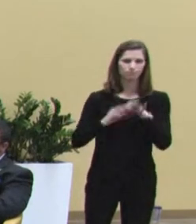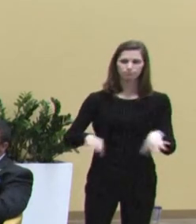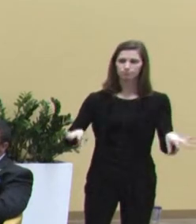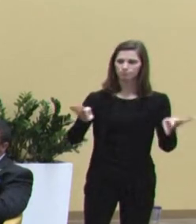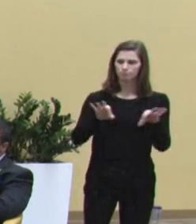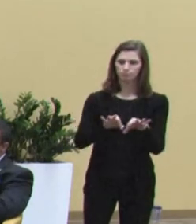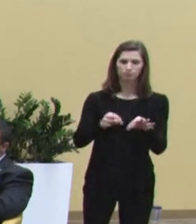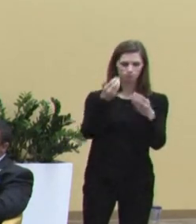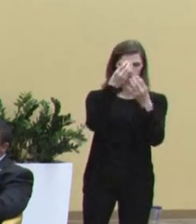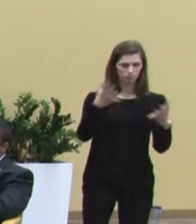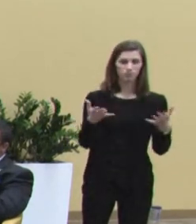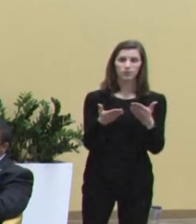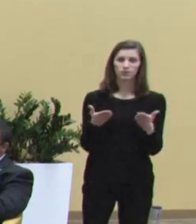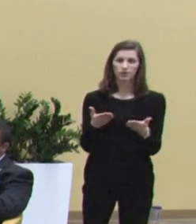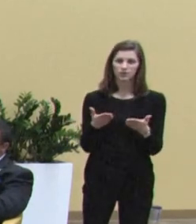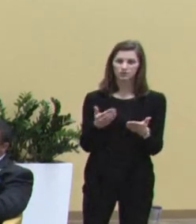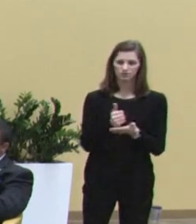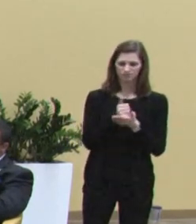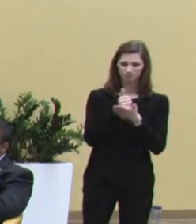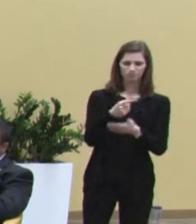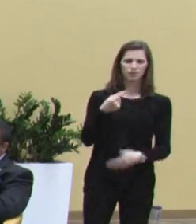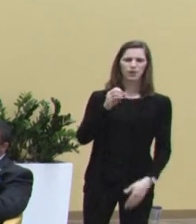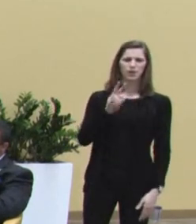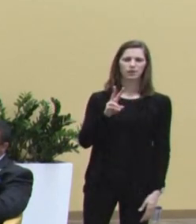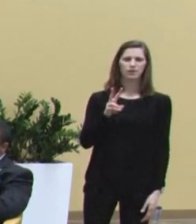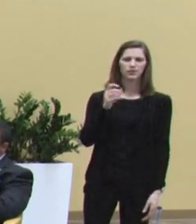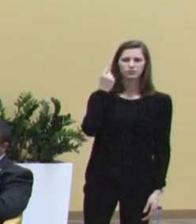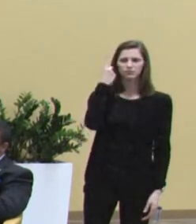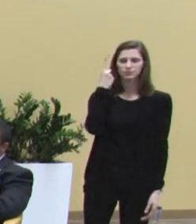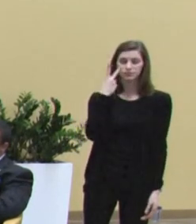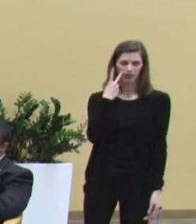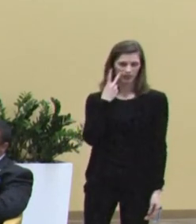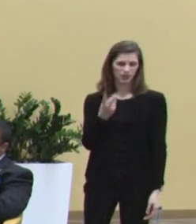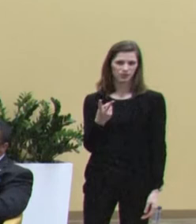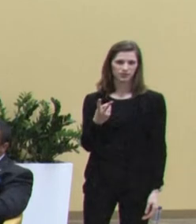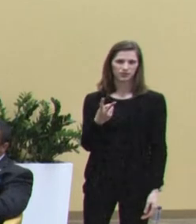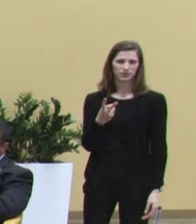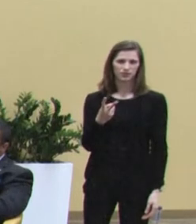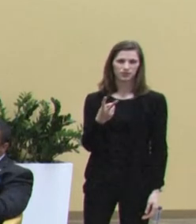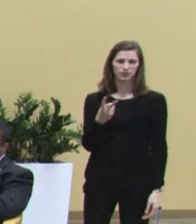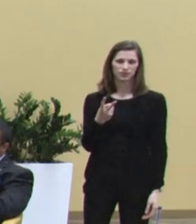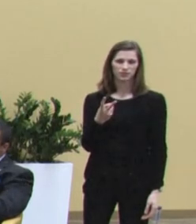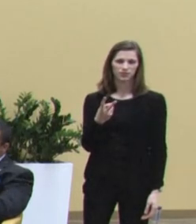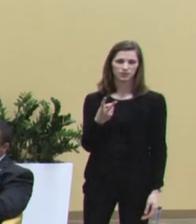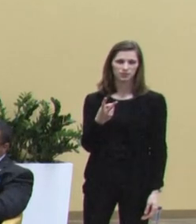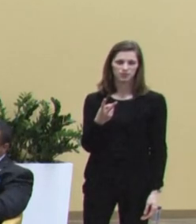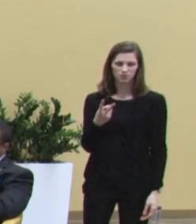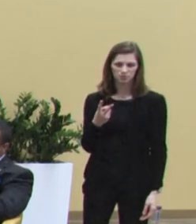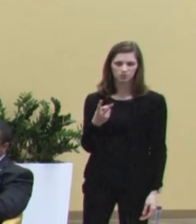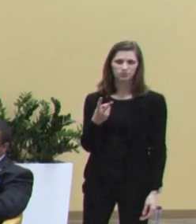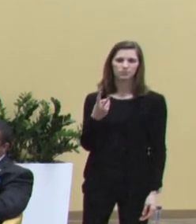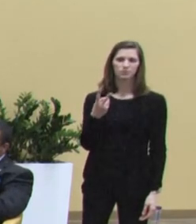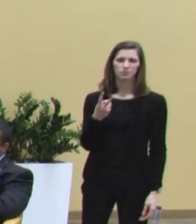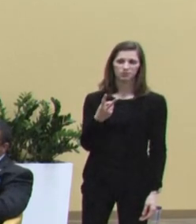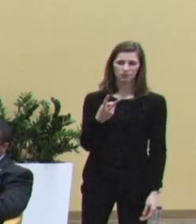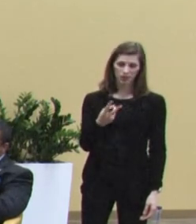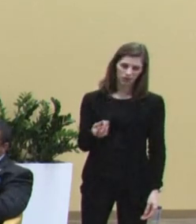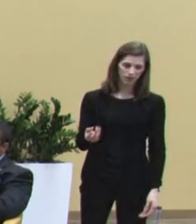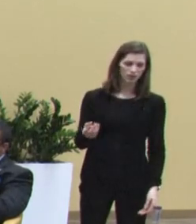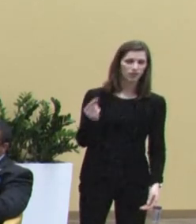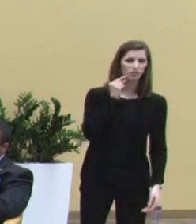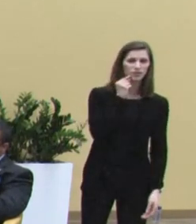to enable him to see that when we look at the San Antonios, the Austins, the Dallases, the